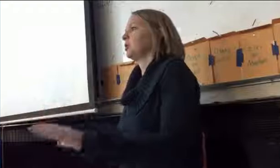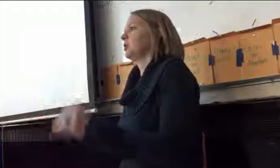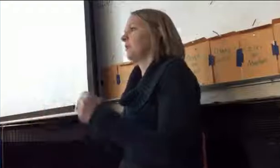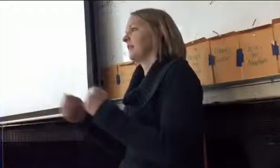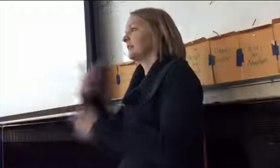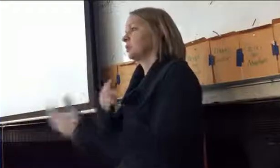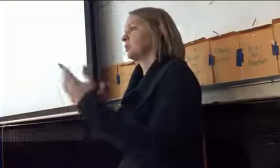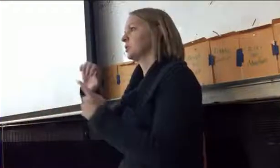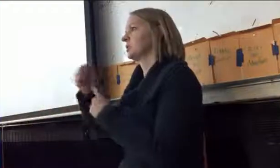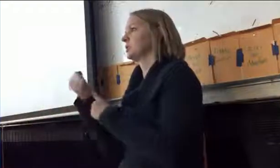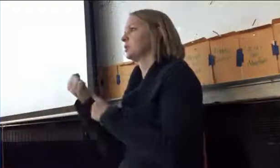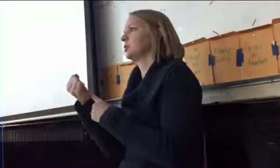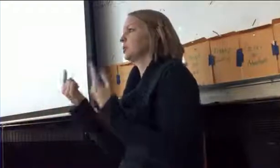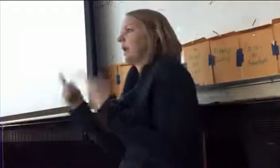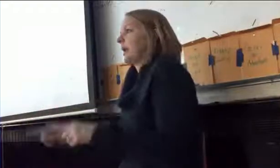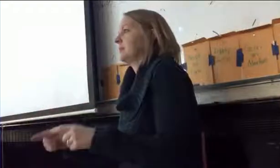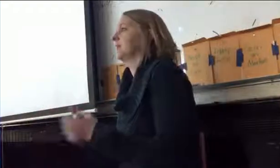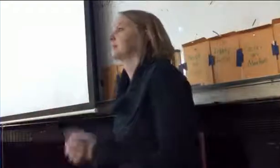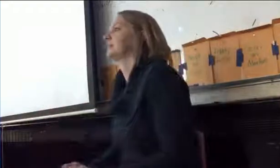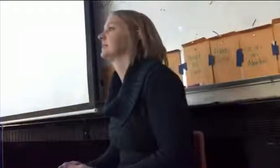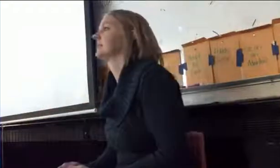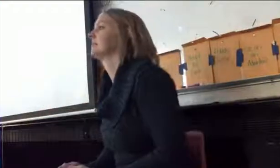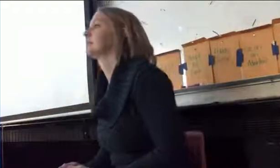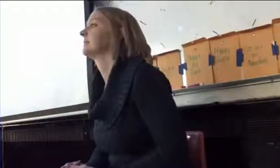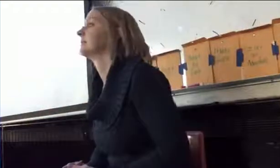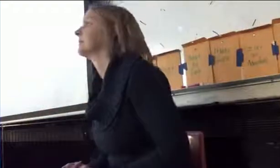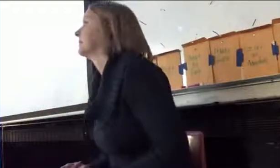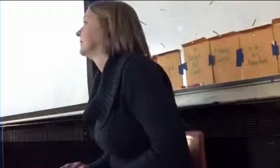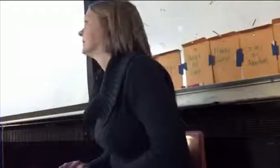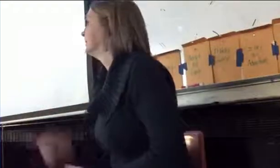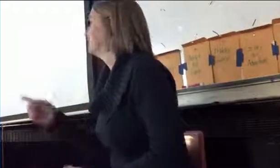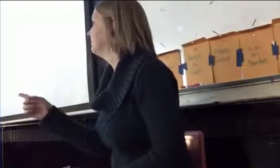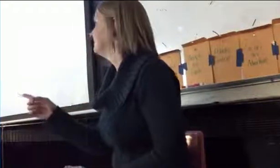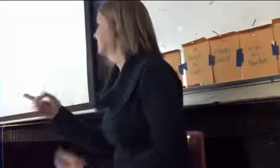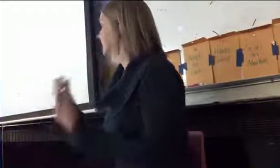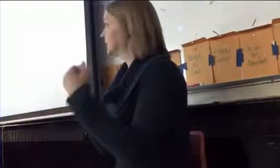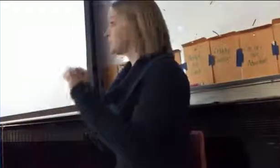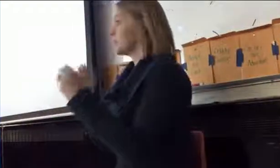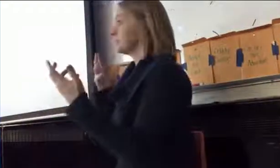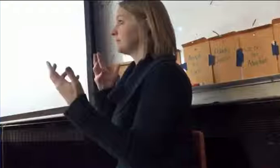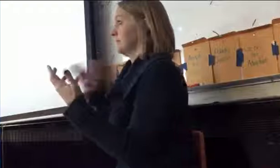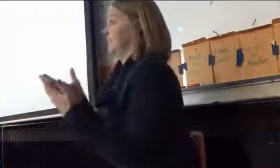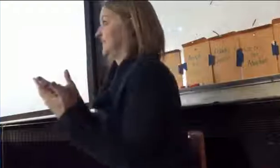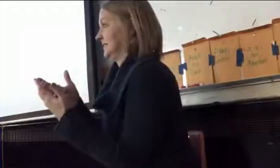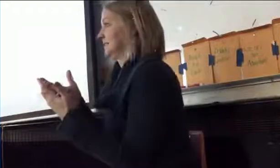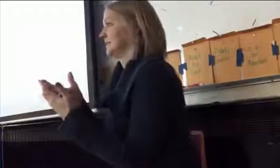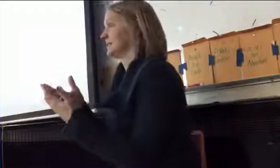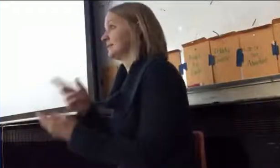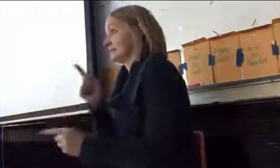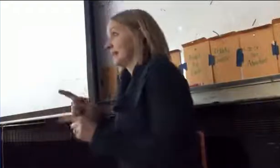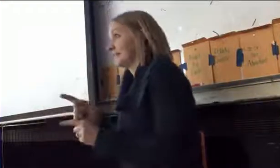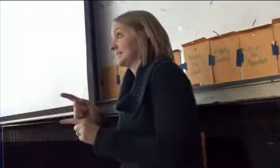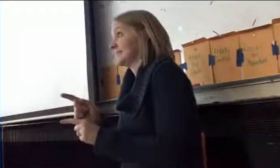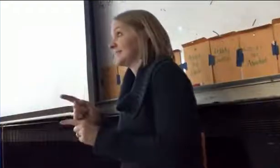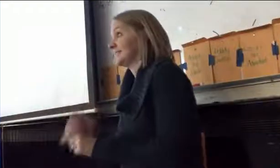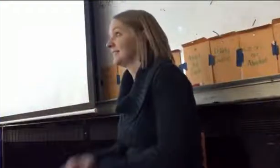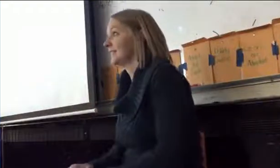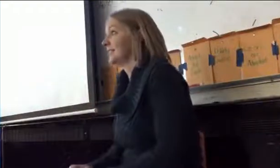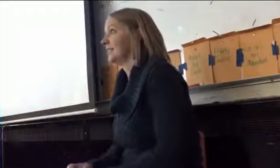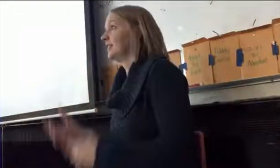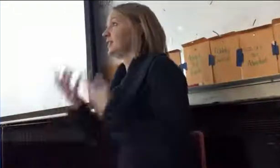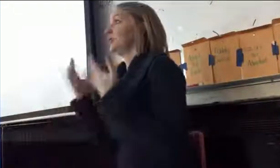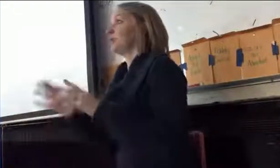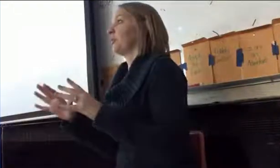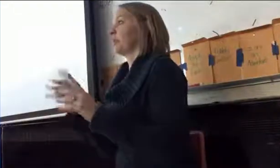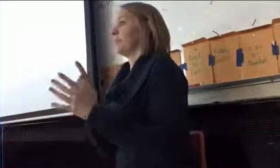social situation? What happened? They tried to fit in. Okay, they tried to fit in, right? You don't ever want to